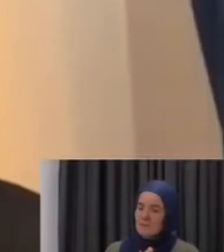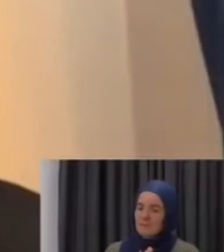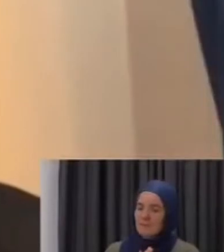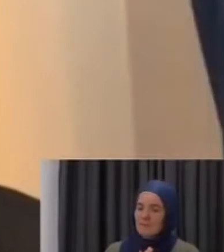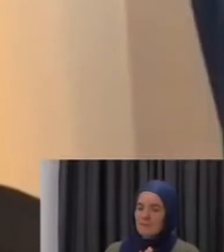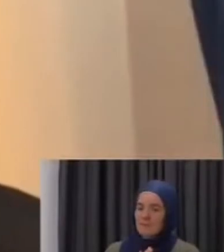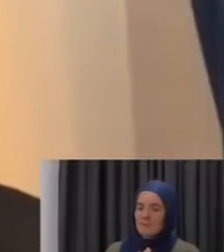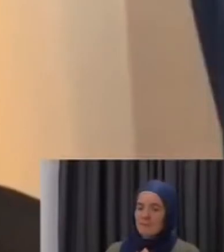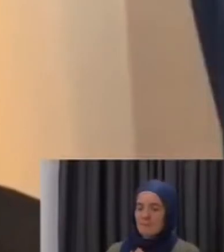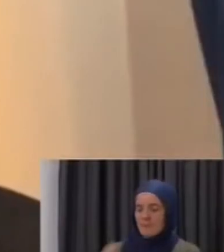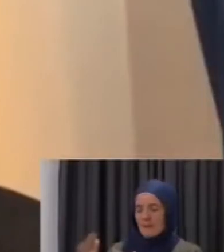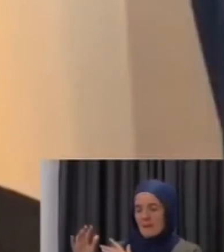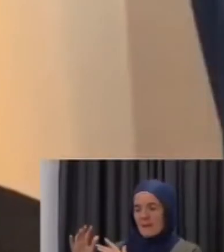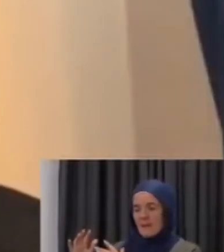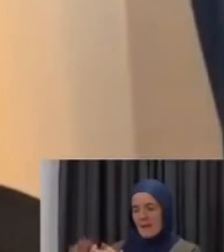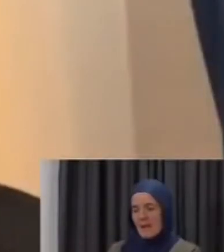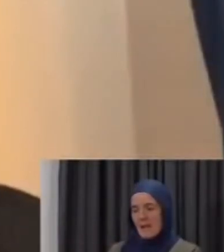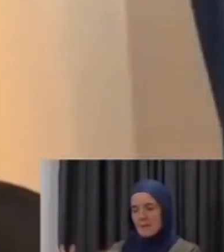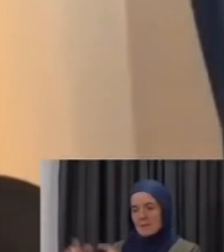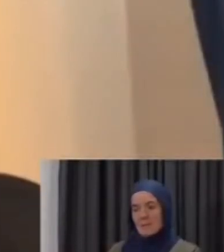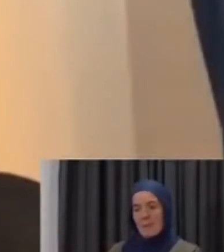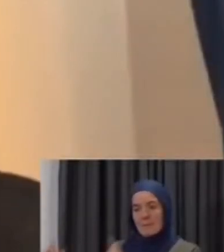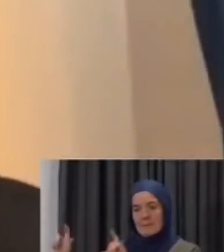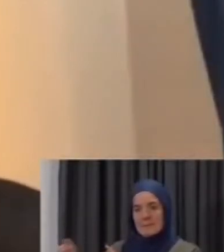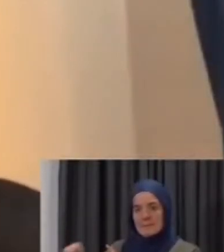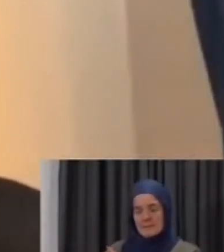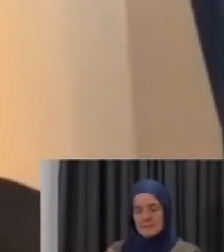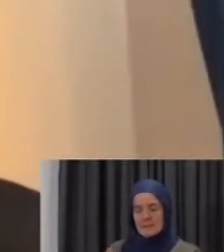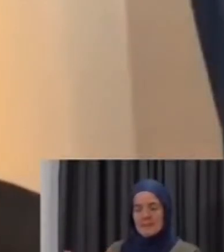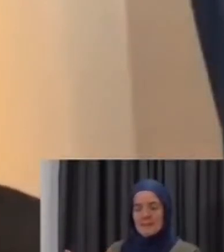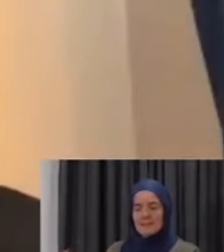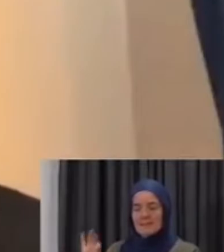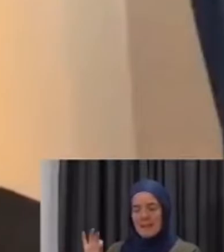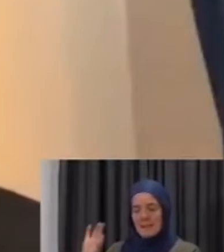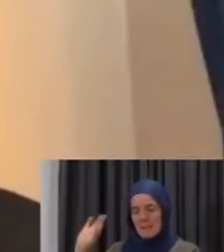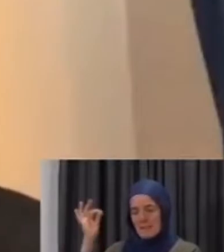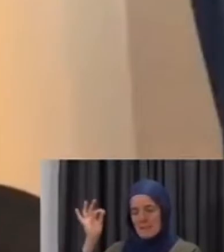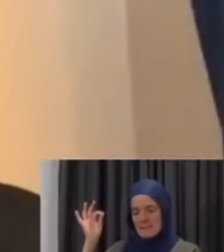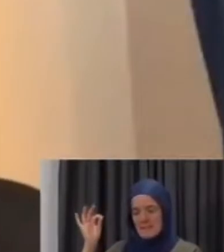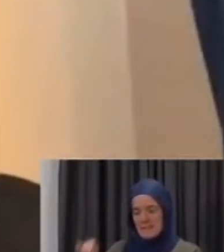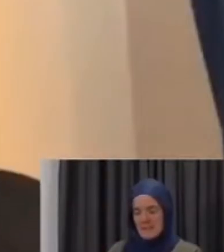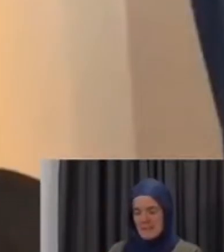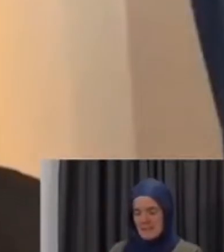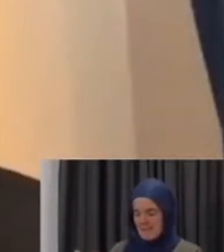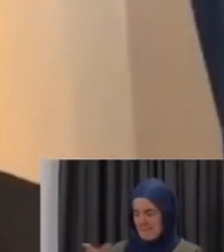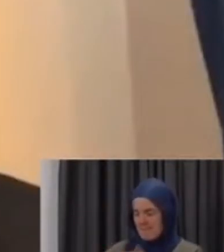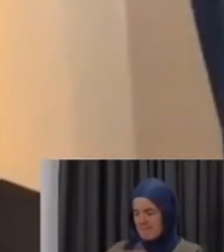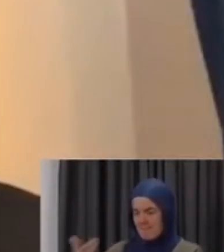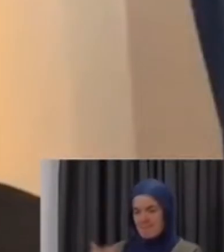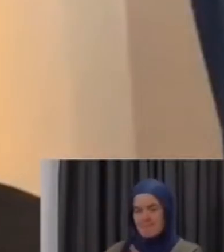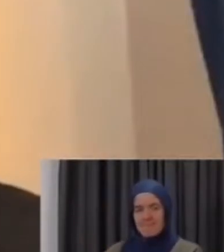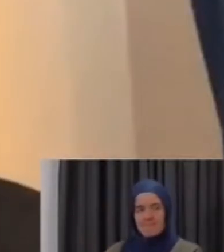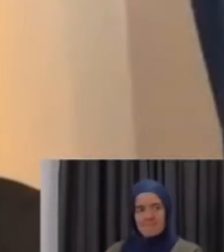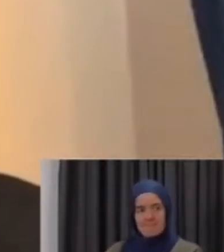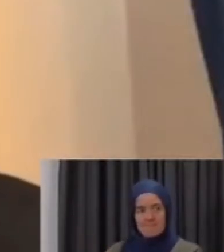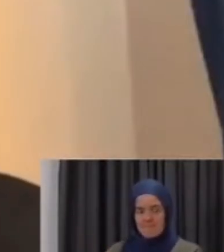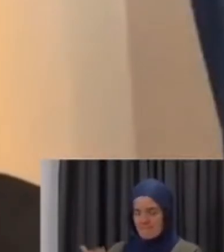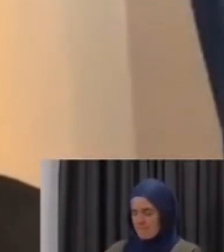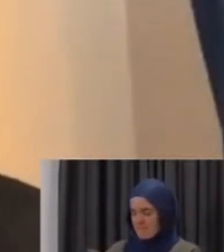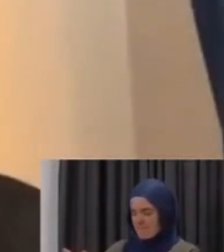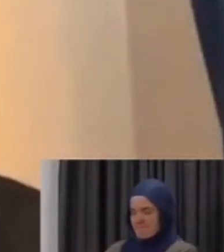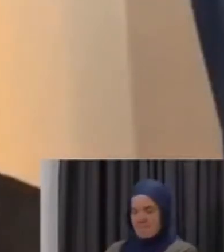Select Committee on Health and Social Care. And part of those submissions refers to COVID-19 having